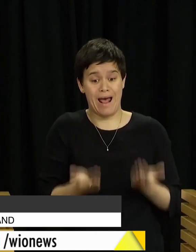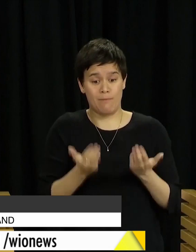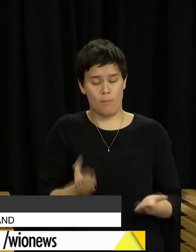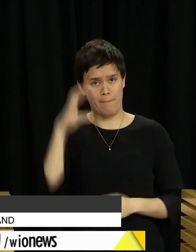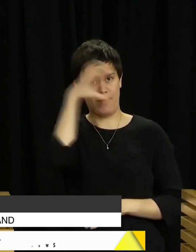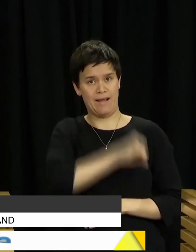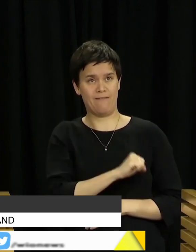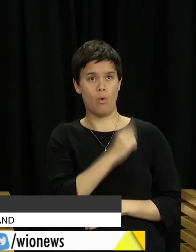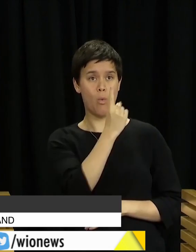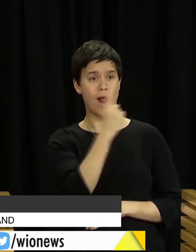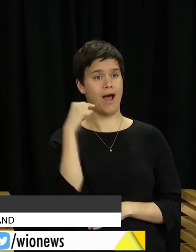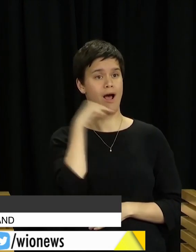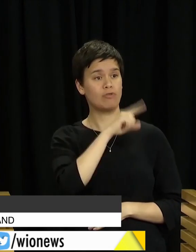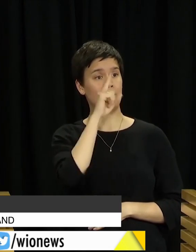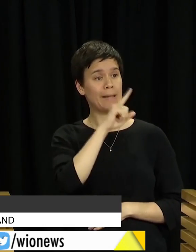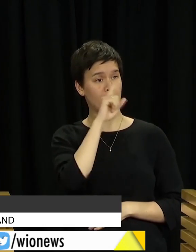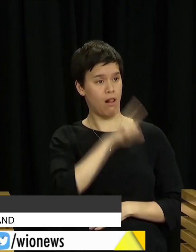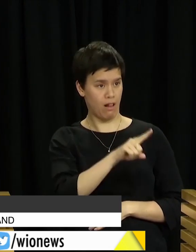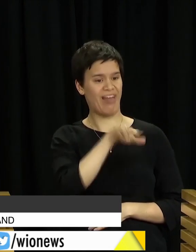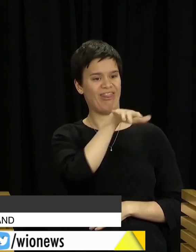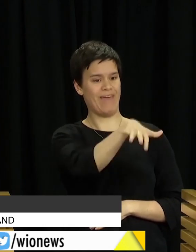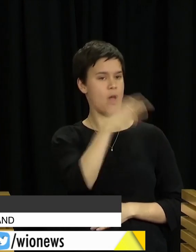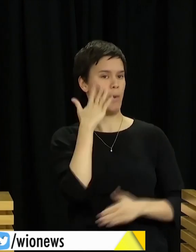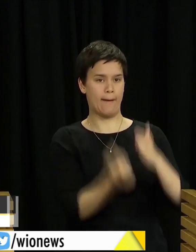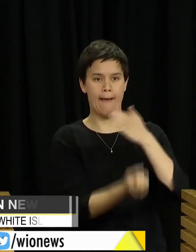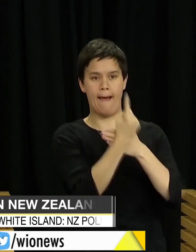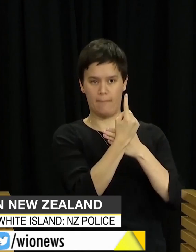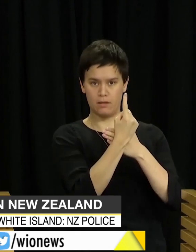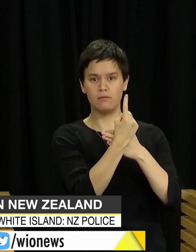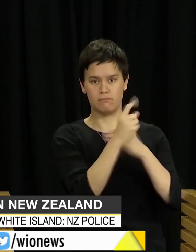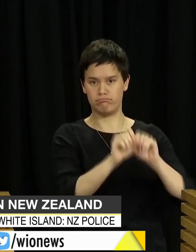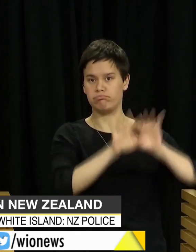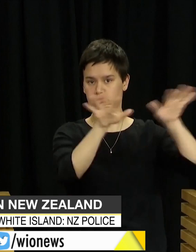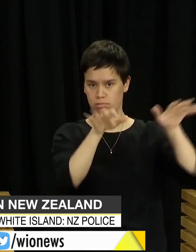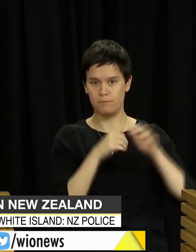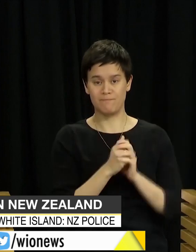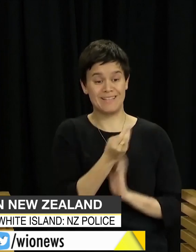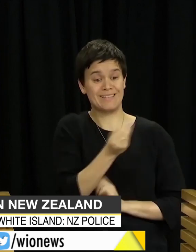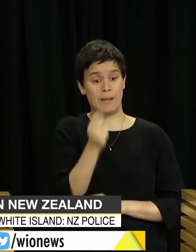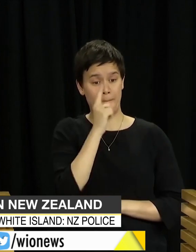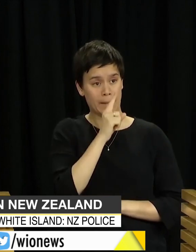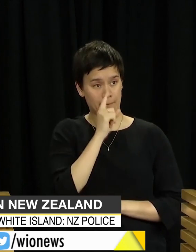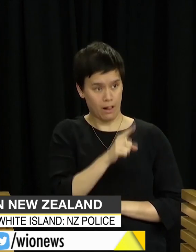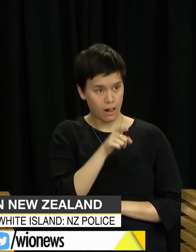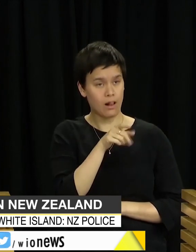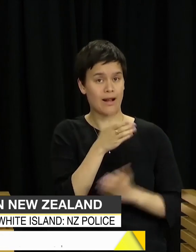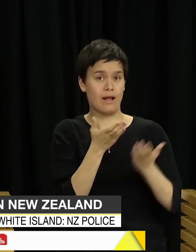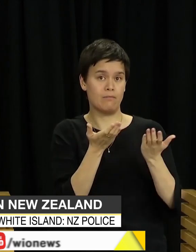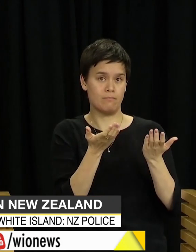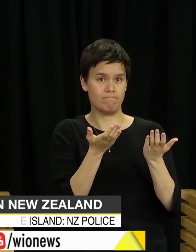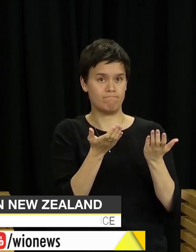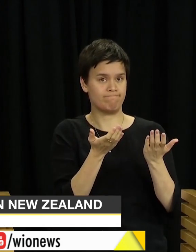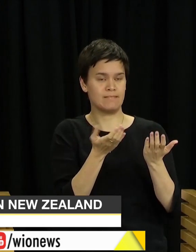around 100 people were on or around the island at the time, and some of those at this stage